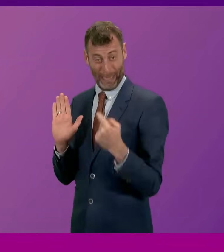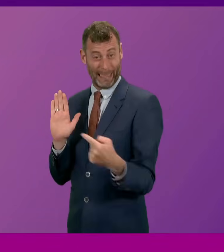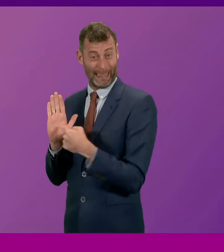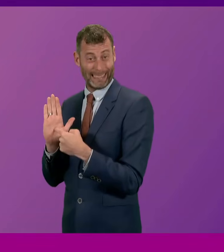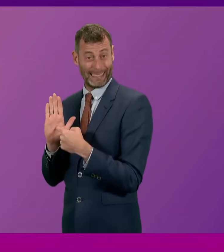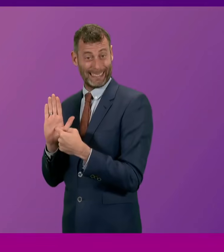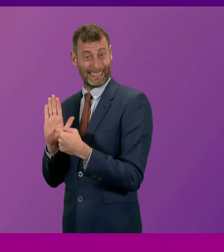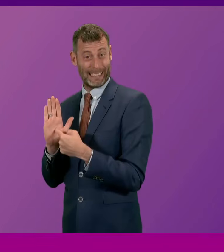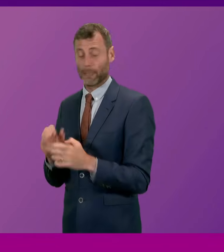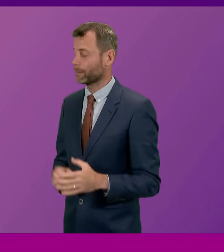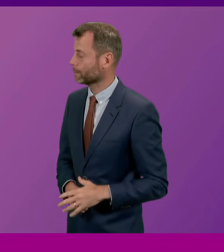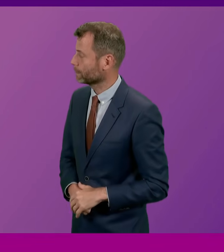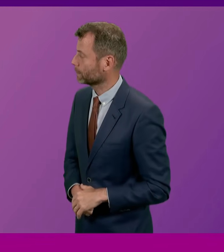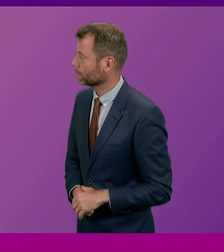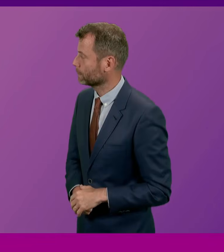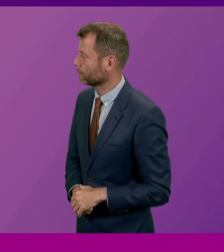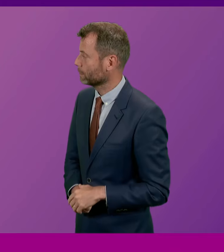Minister.